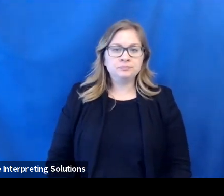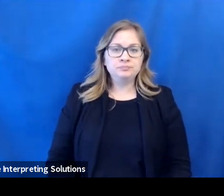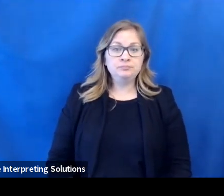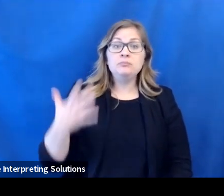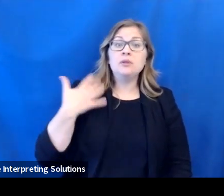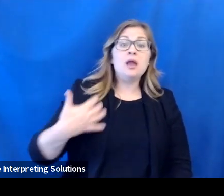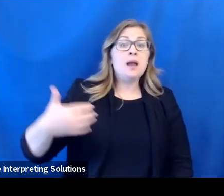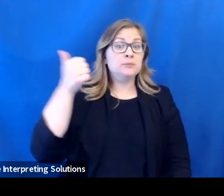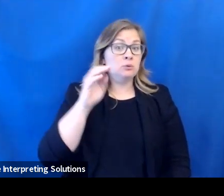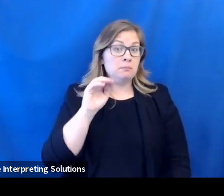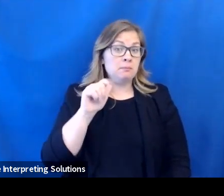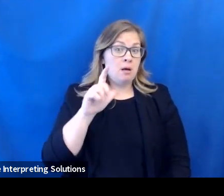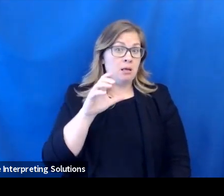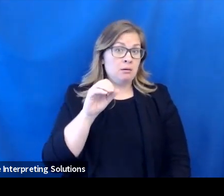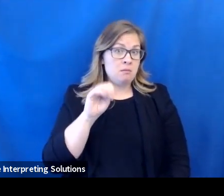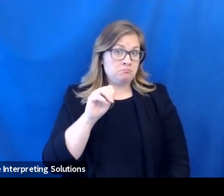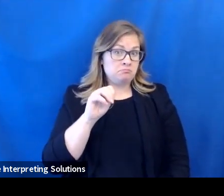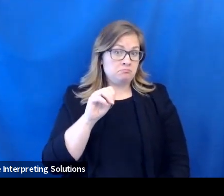specific.